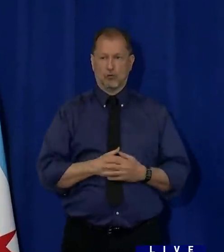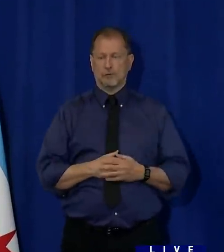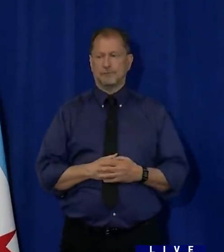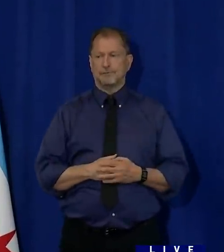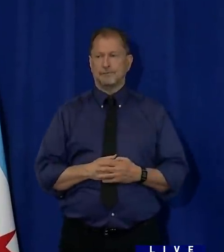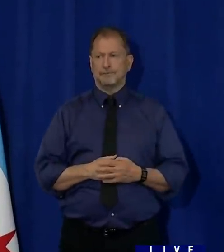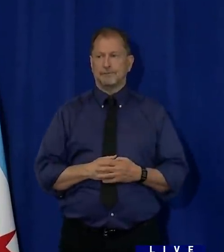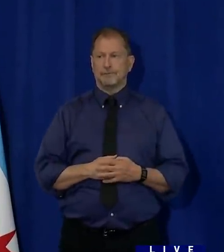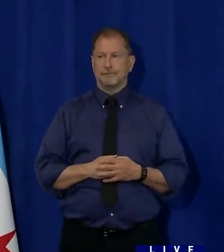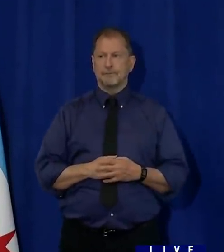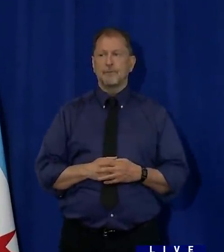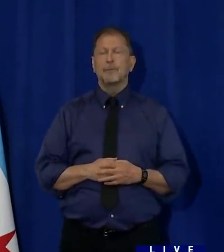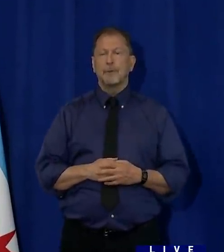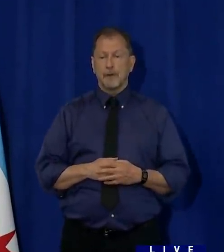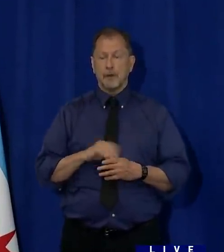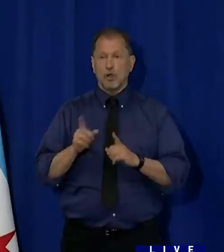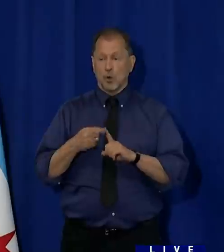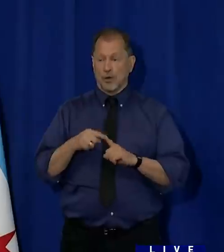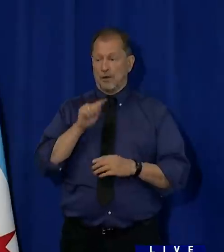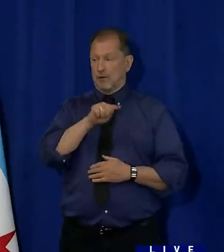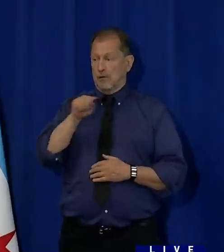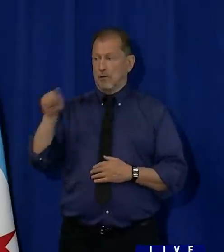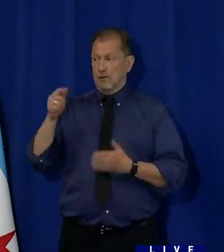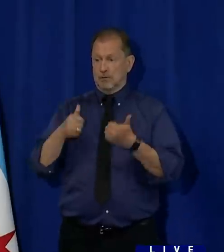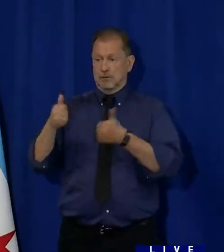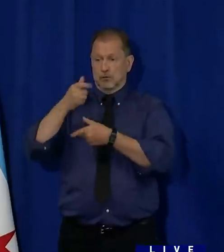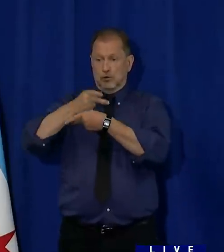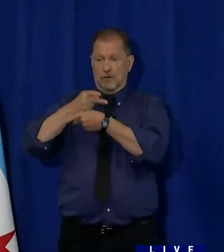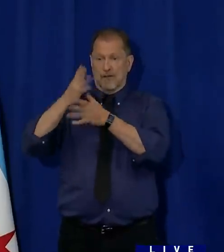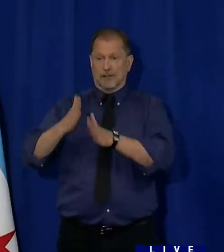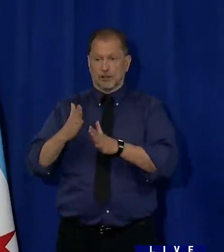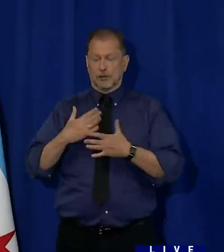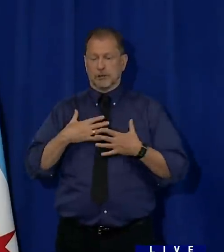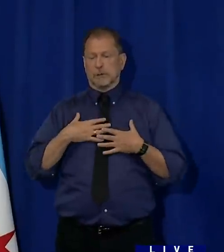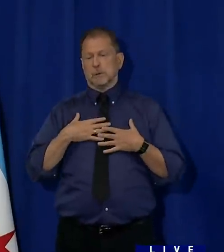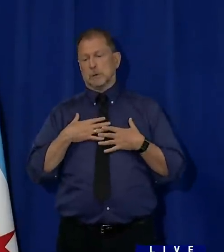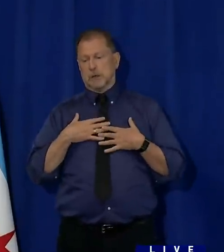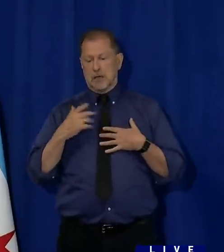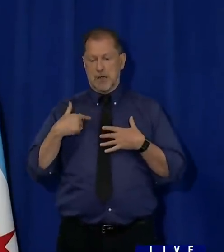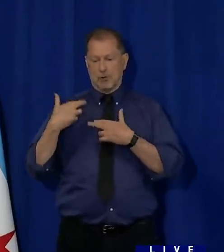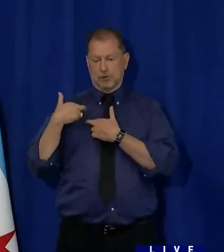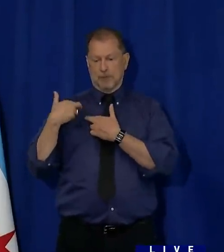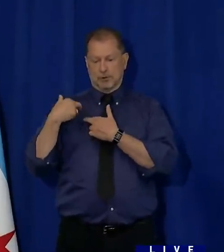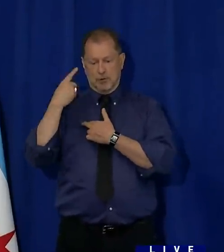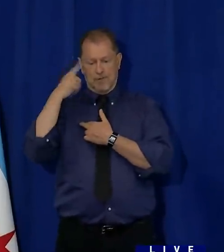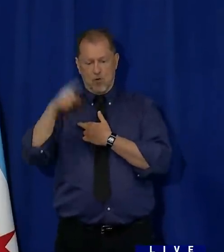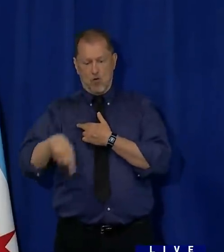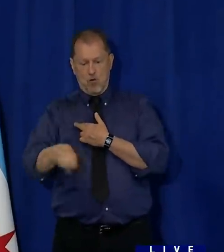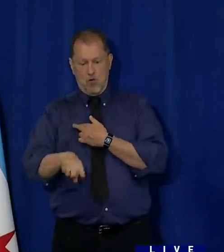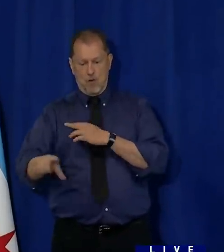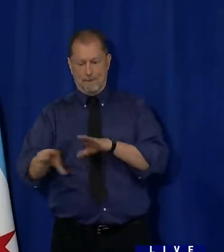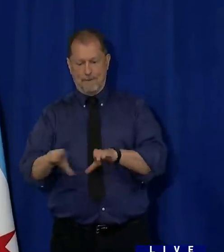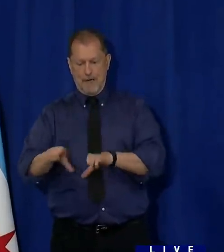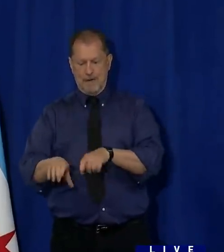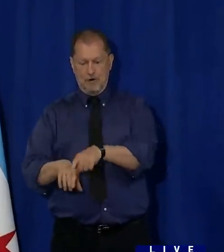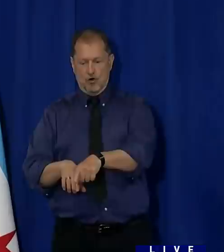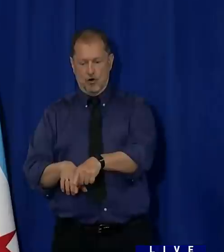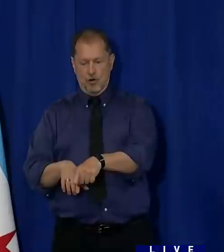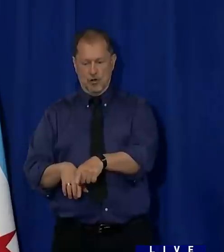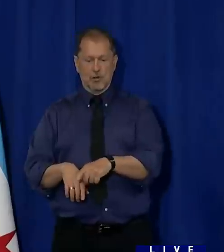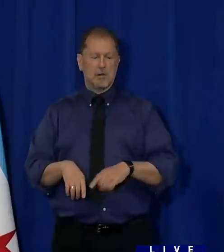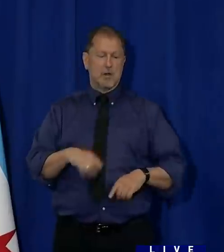It's a hard truth to take when you're a leader, that you're responsible for the behavior of